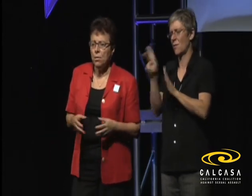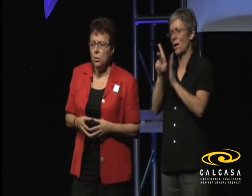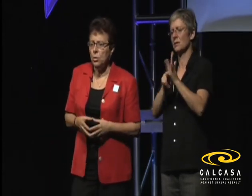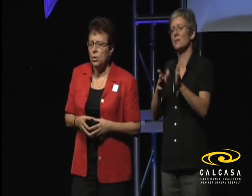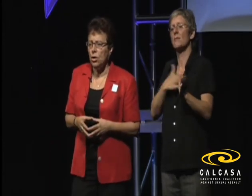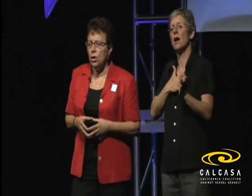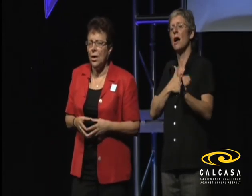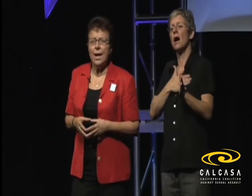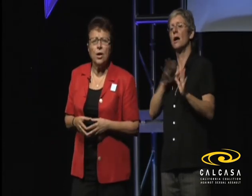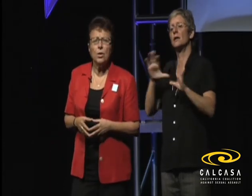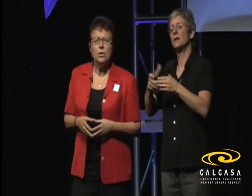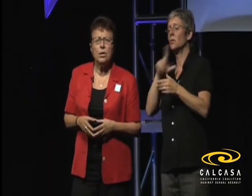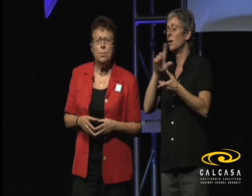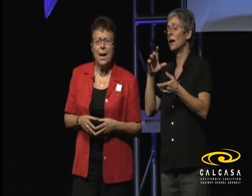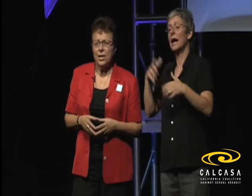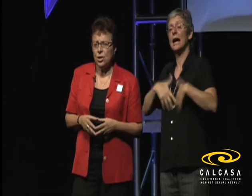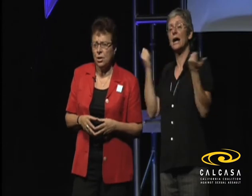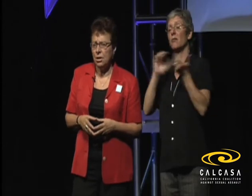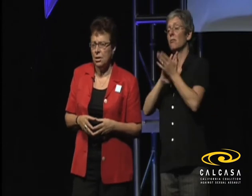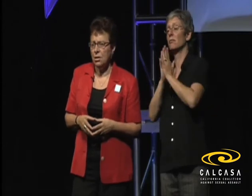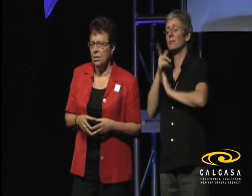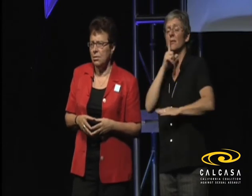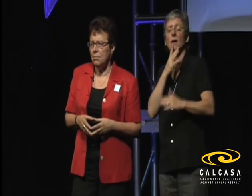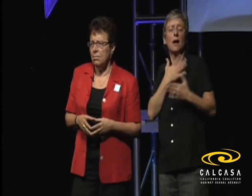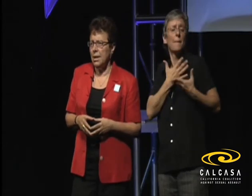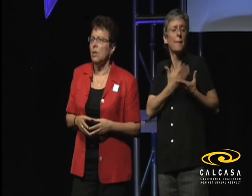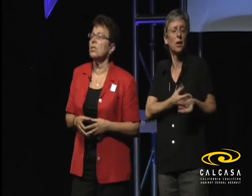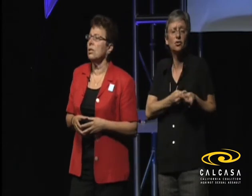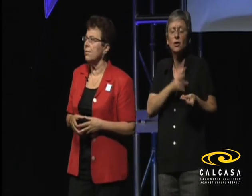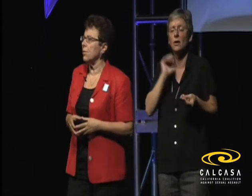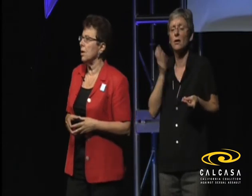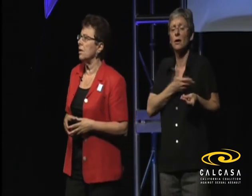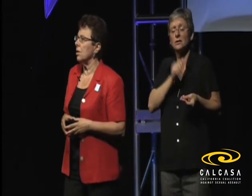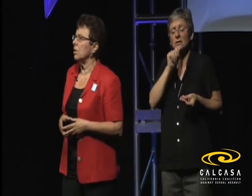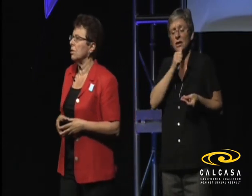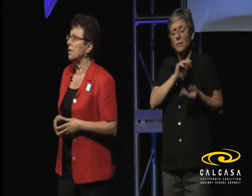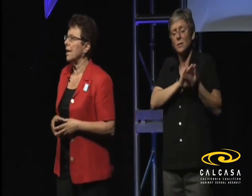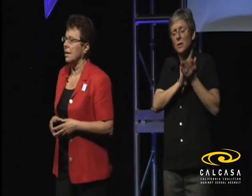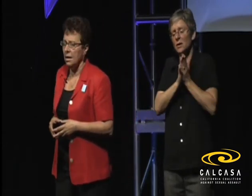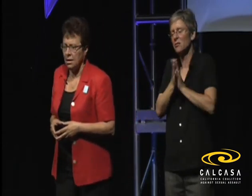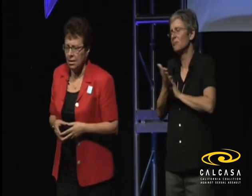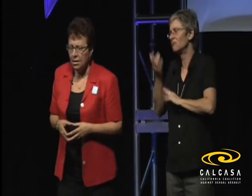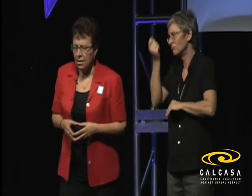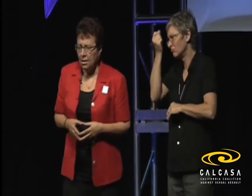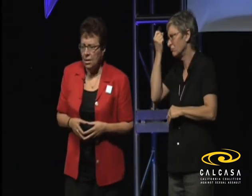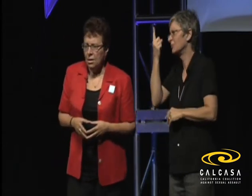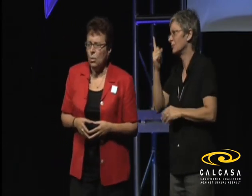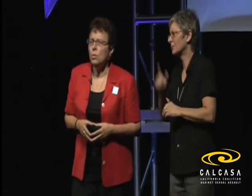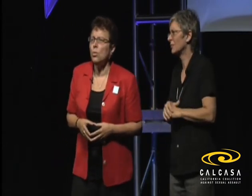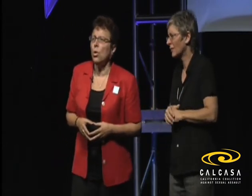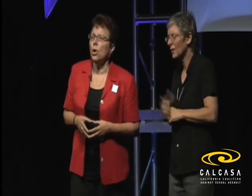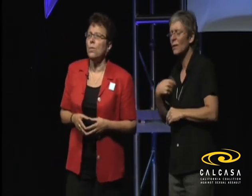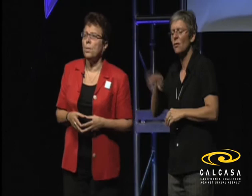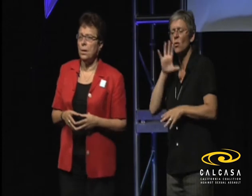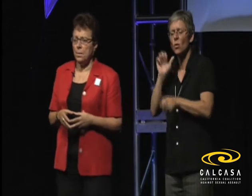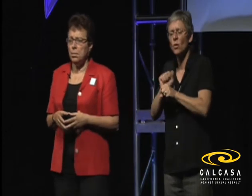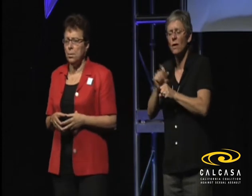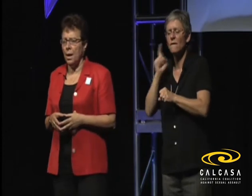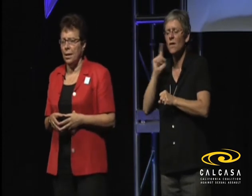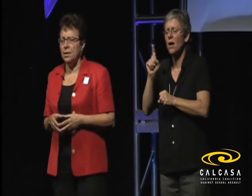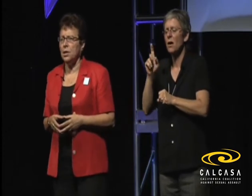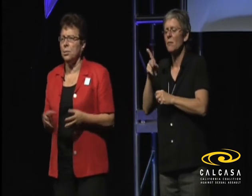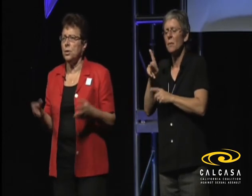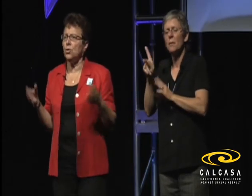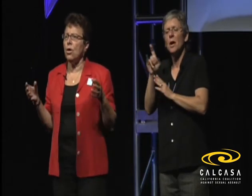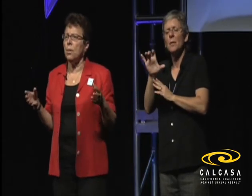my movement, we would turn our anger into compassion and our suffering into understanding. We would work for